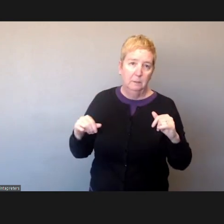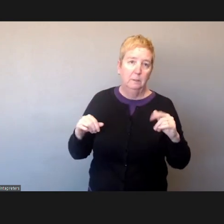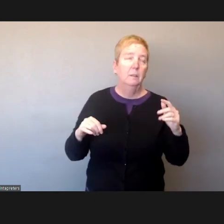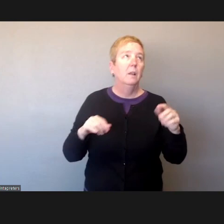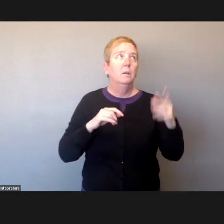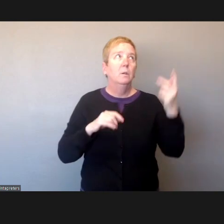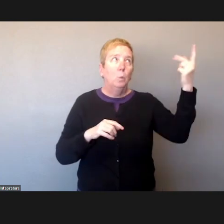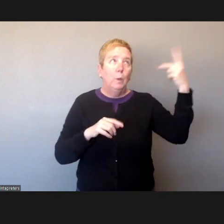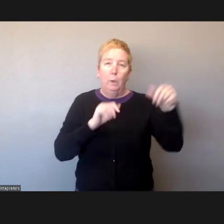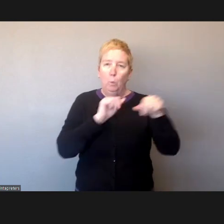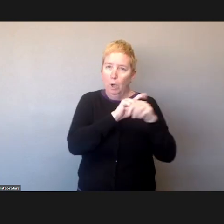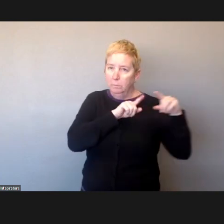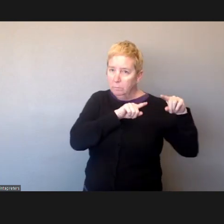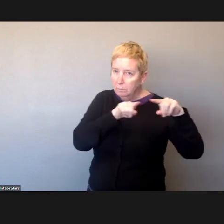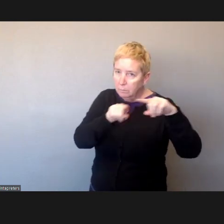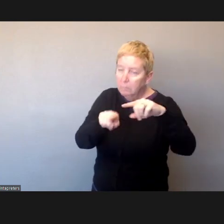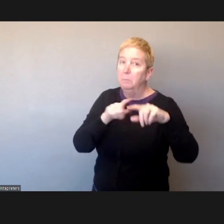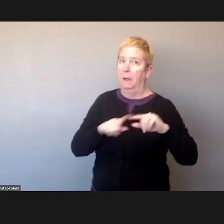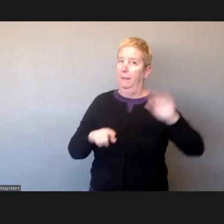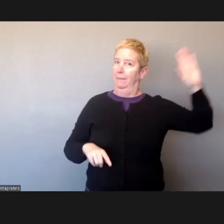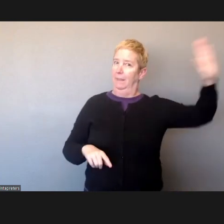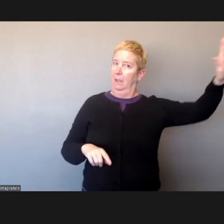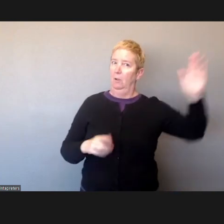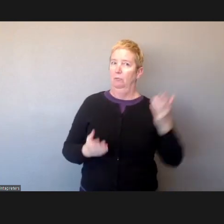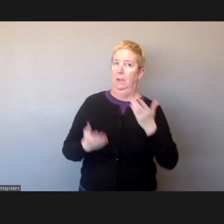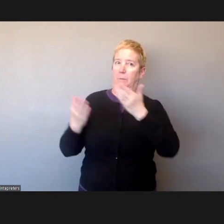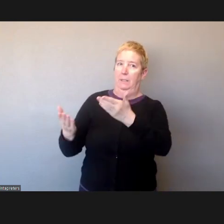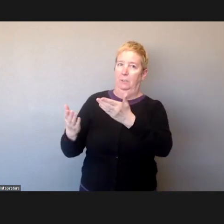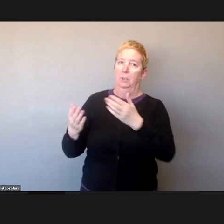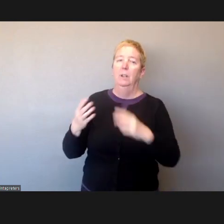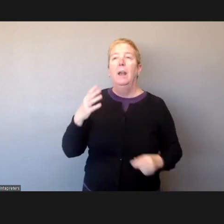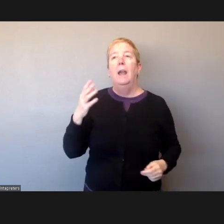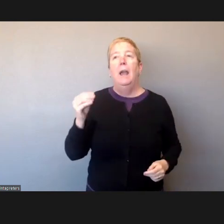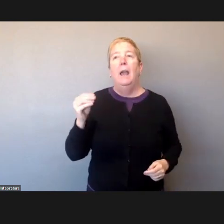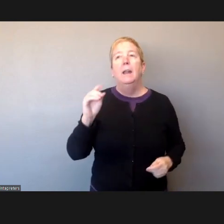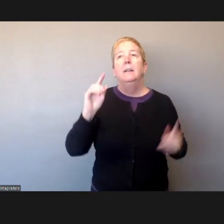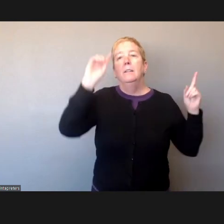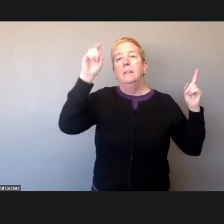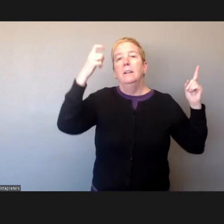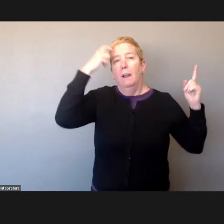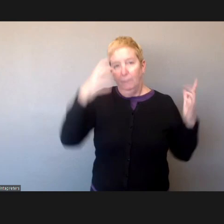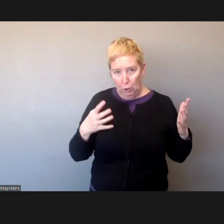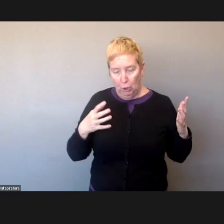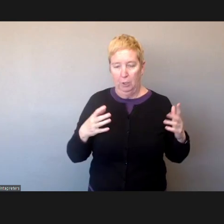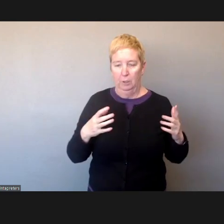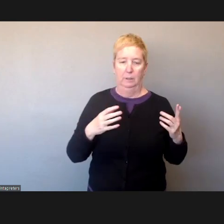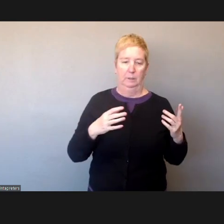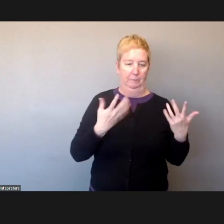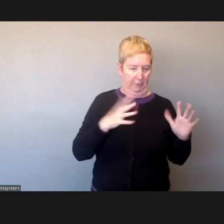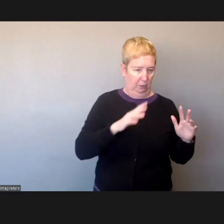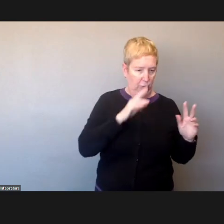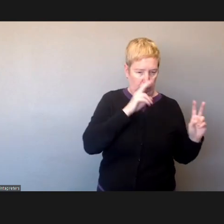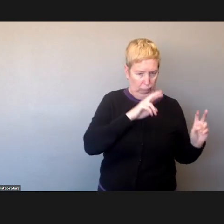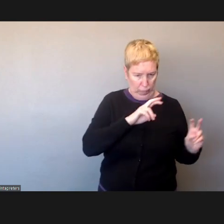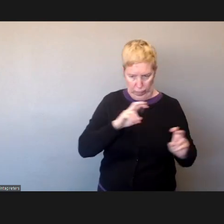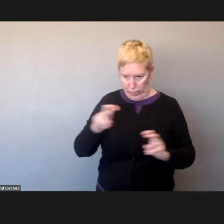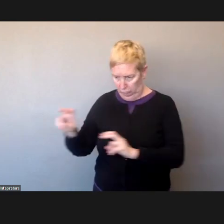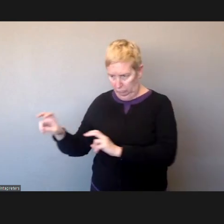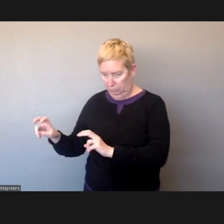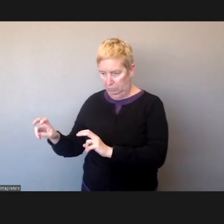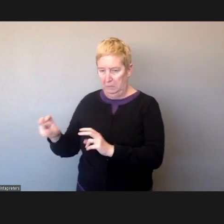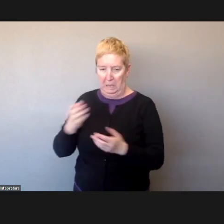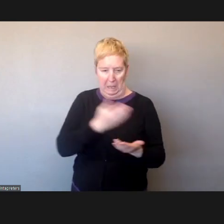recommendations. And I think the governor's decision on this, understanding the evidence and knowing that masks work, was to